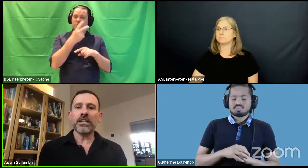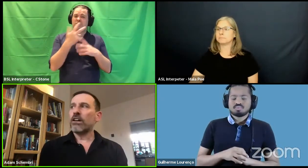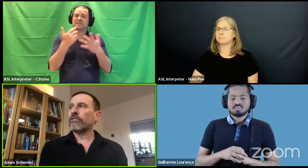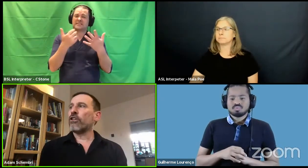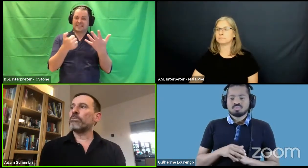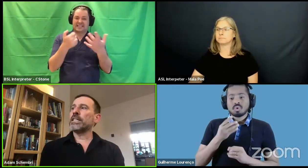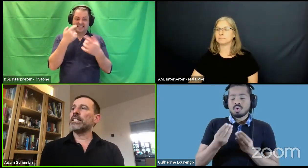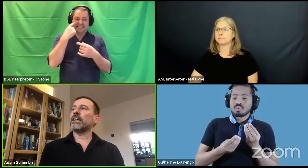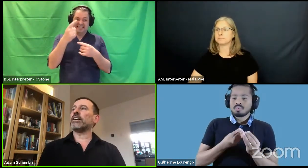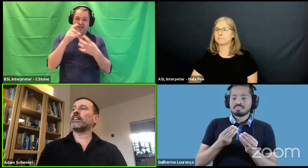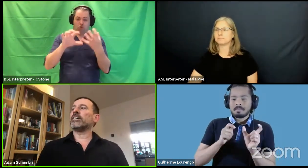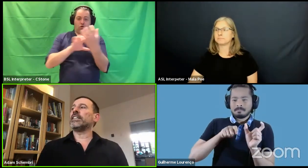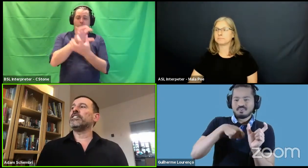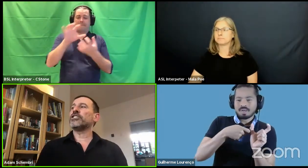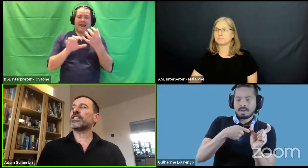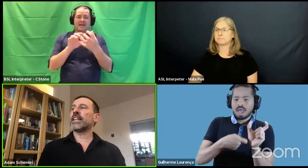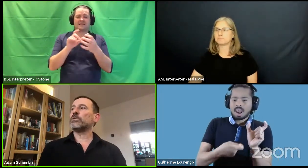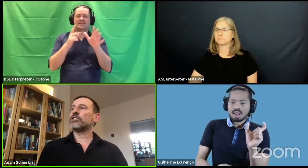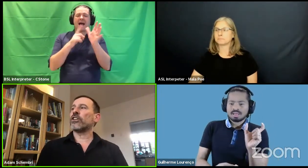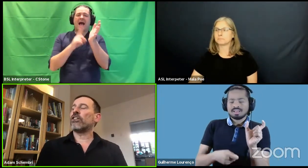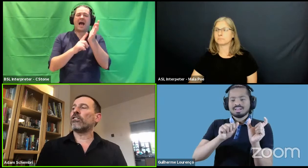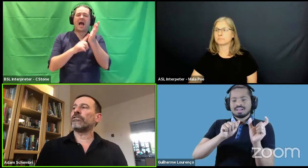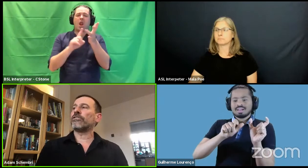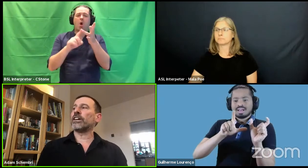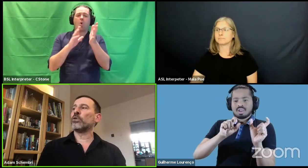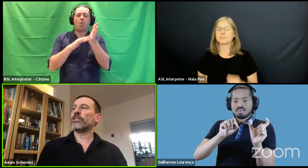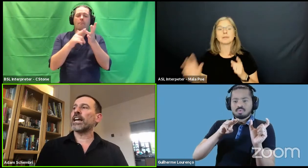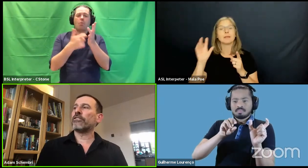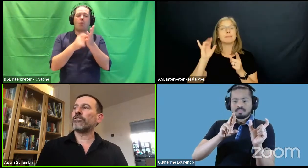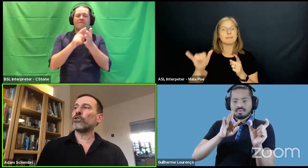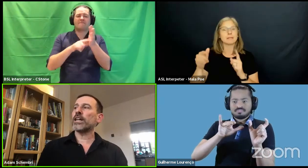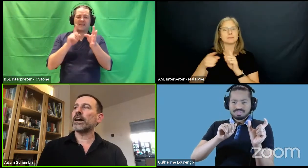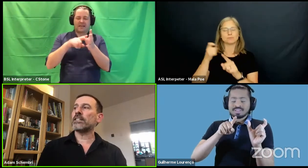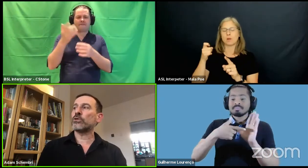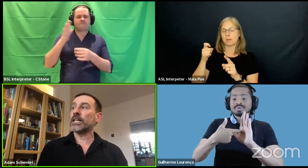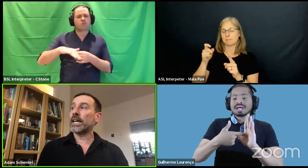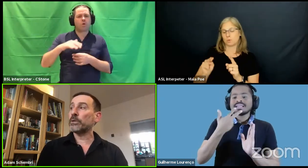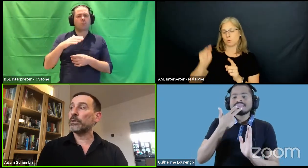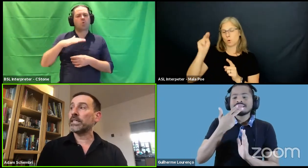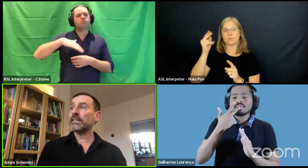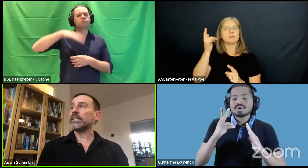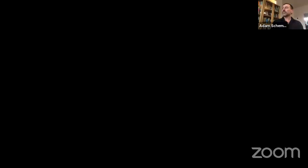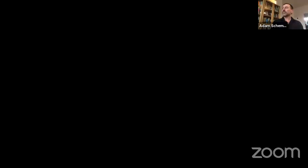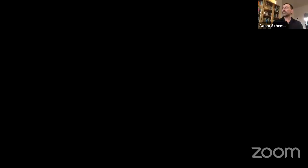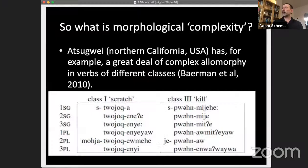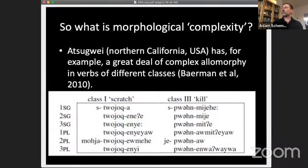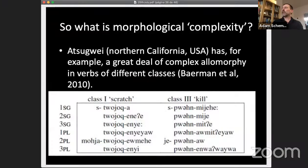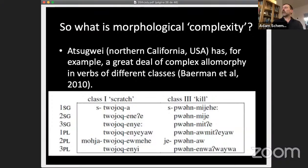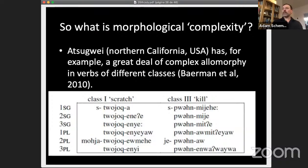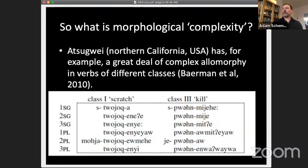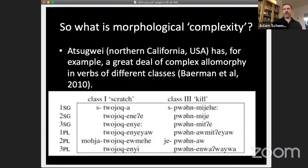allomorphy from the indigenous language of Northern California, Atsugewi.